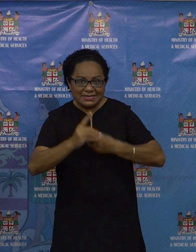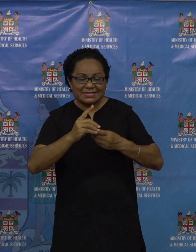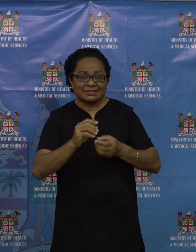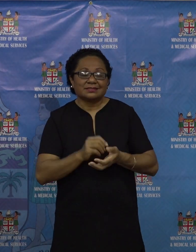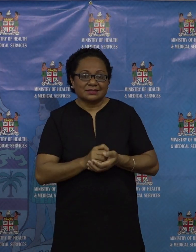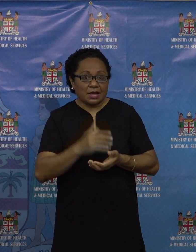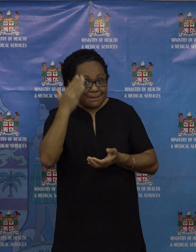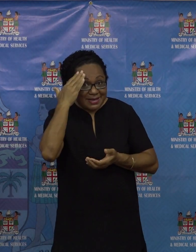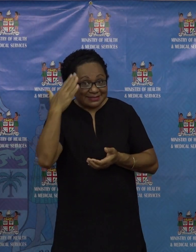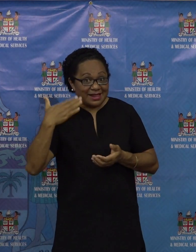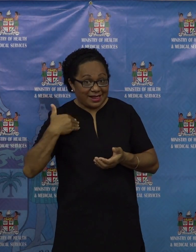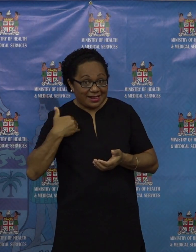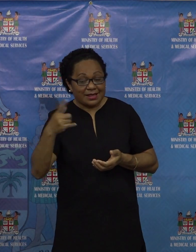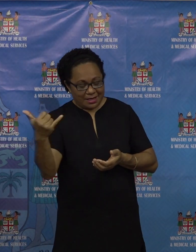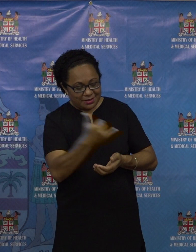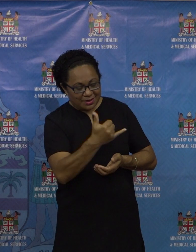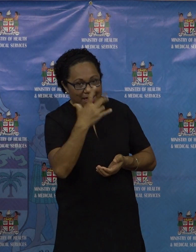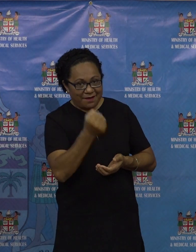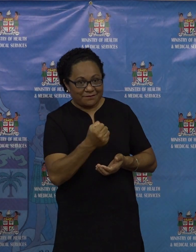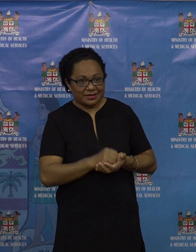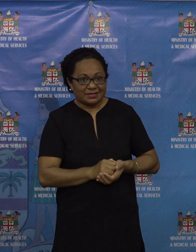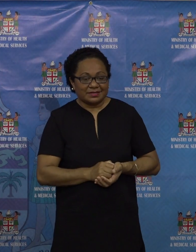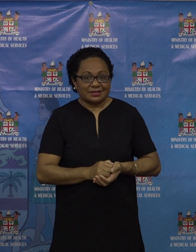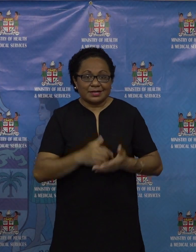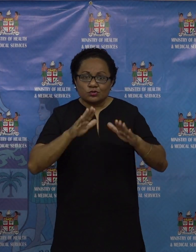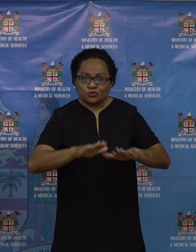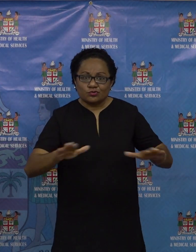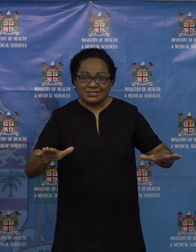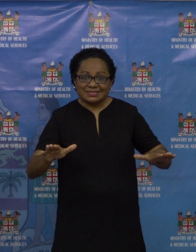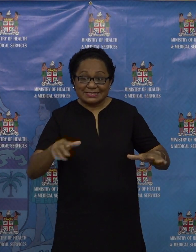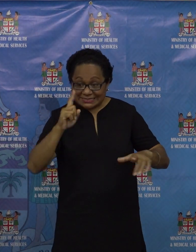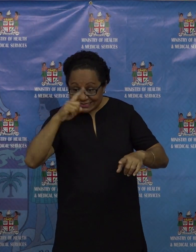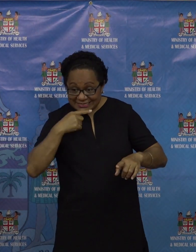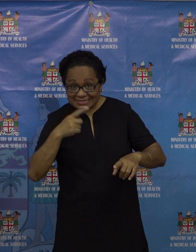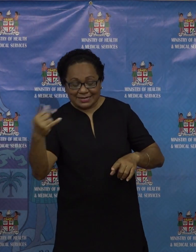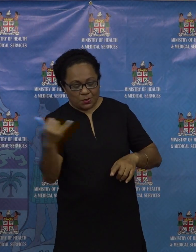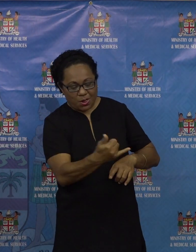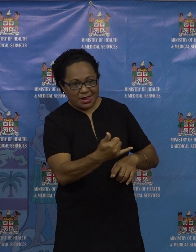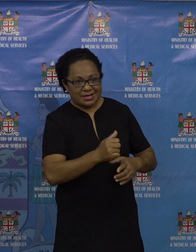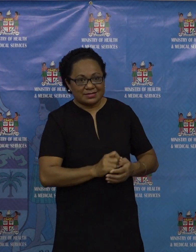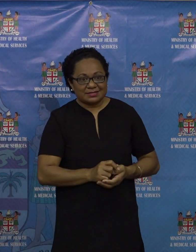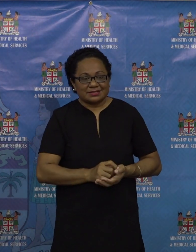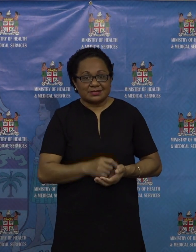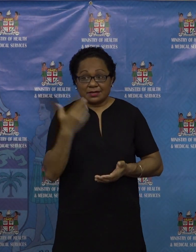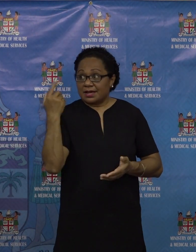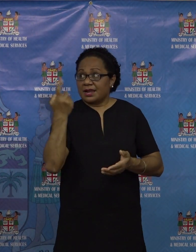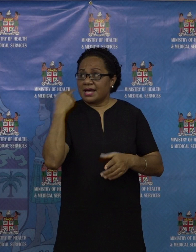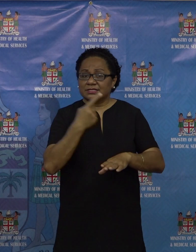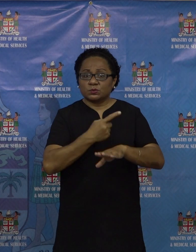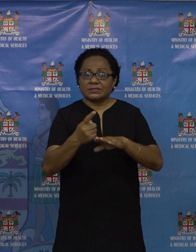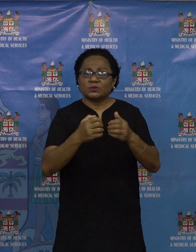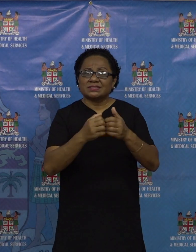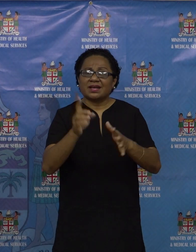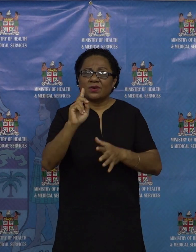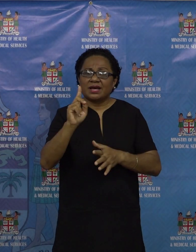including mental health diseases, obstetrics, and children's health. And we've also in the last week started